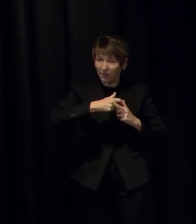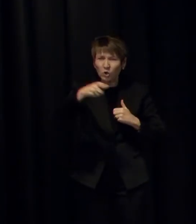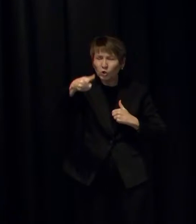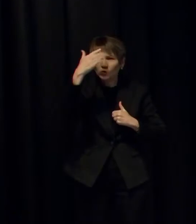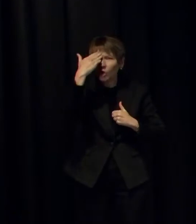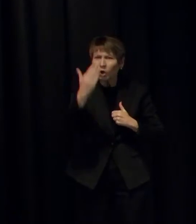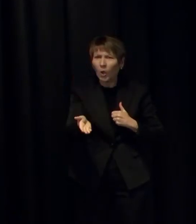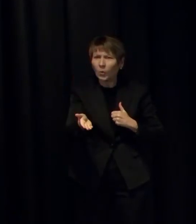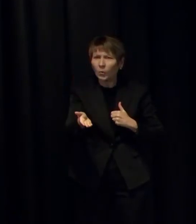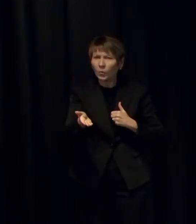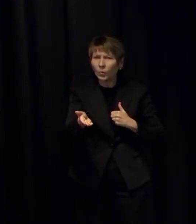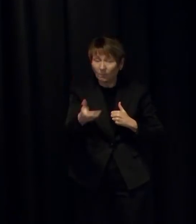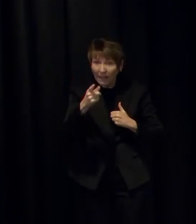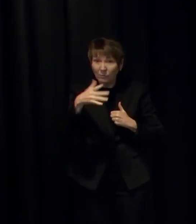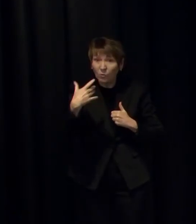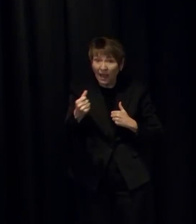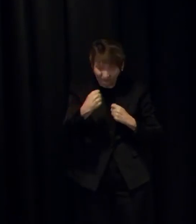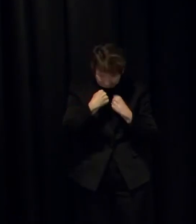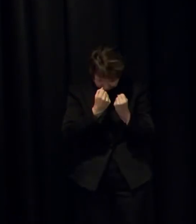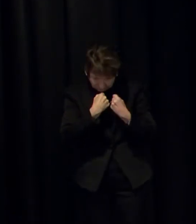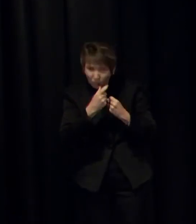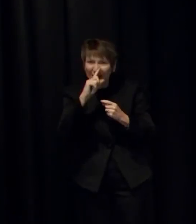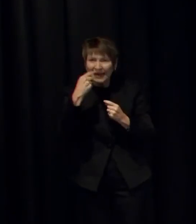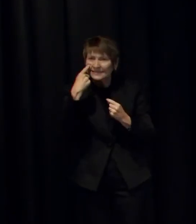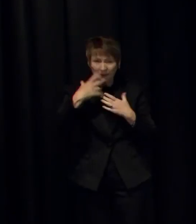illness. So it's hugely important to keep